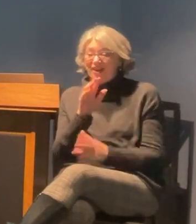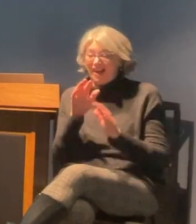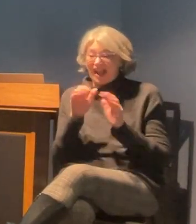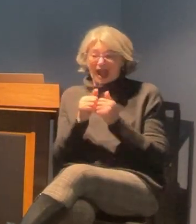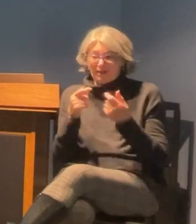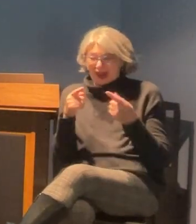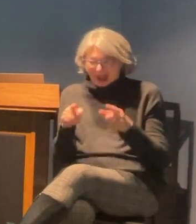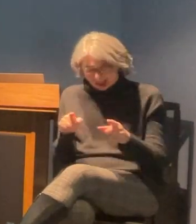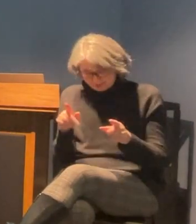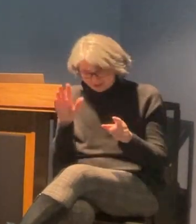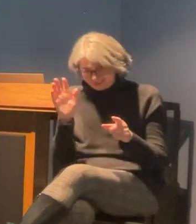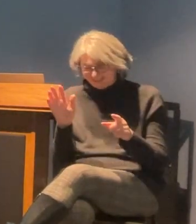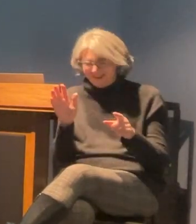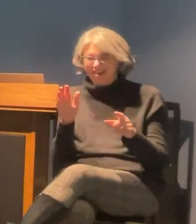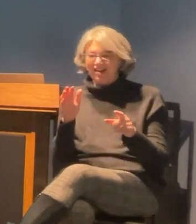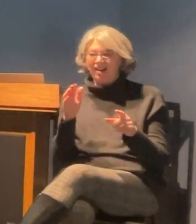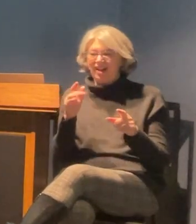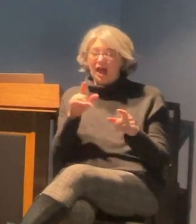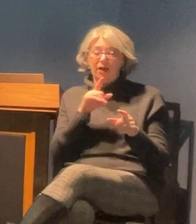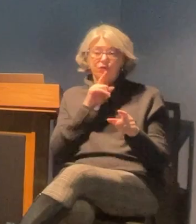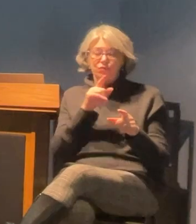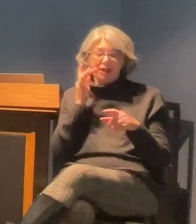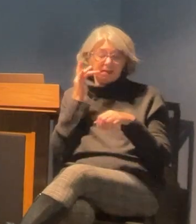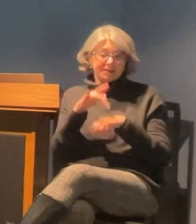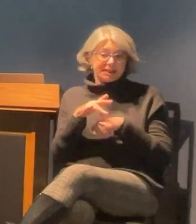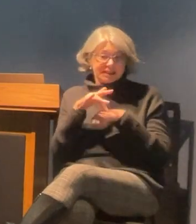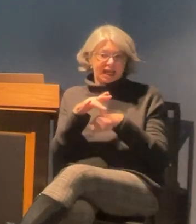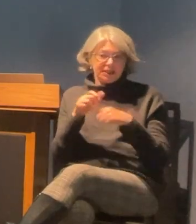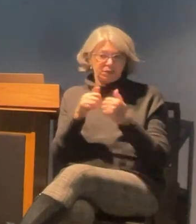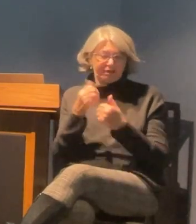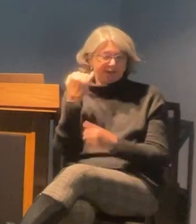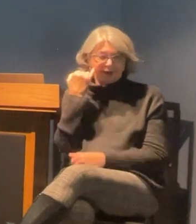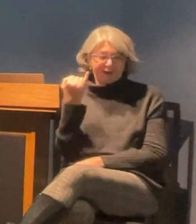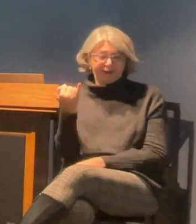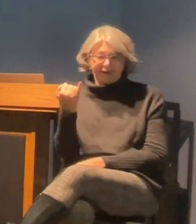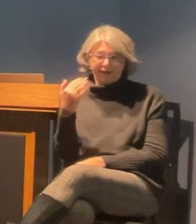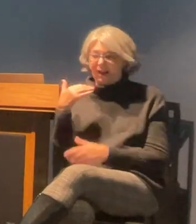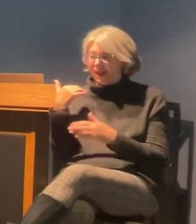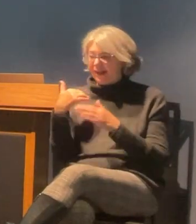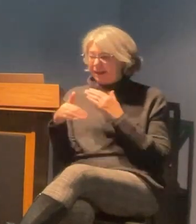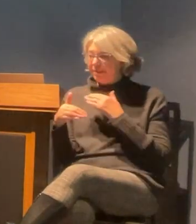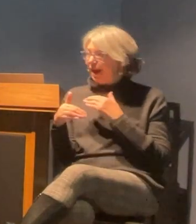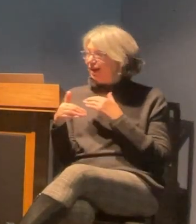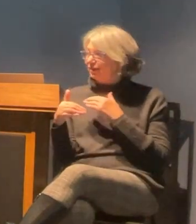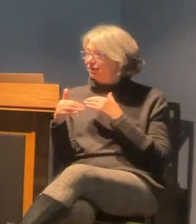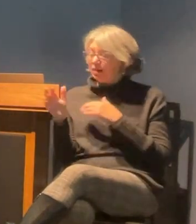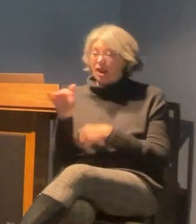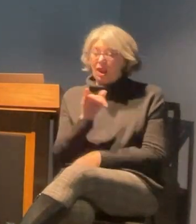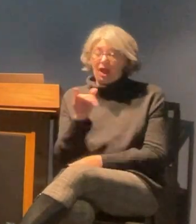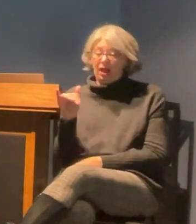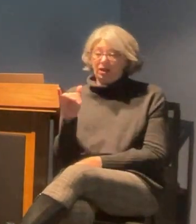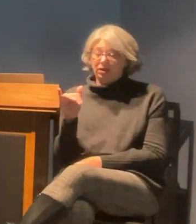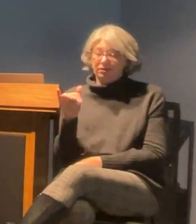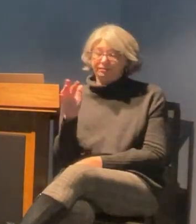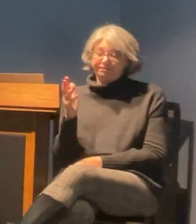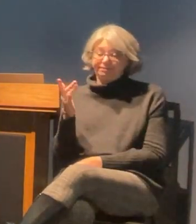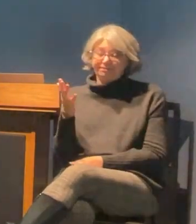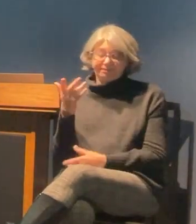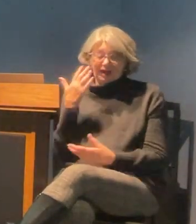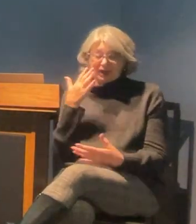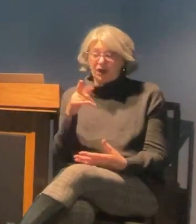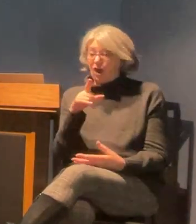it happens. I got really obsessed with the idea, and I emailed like I